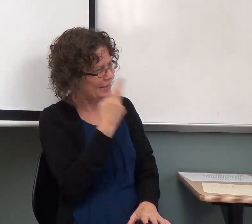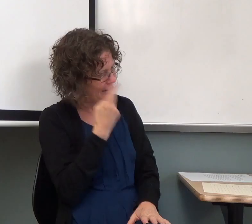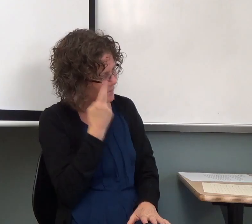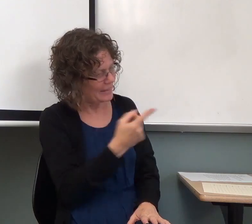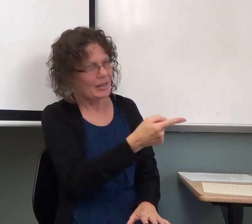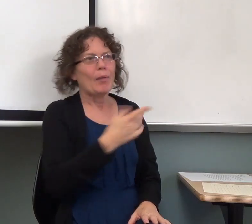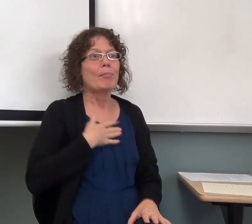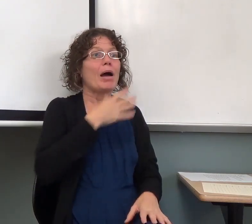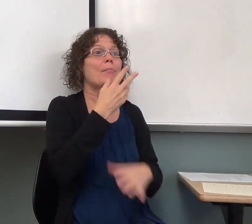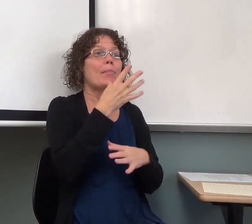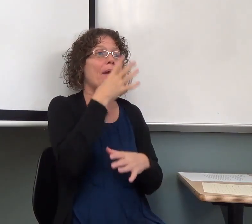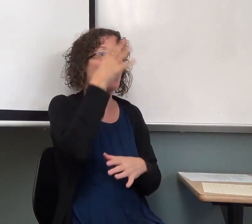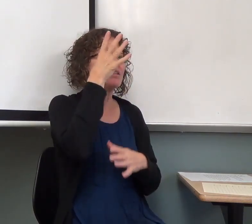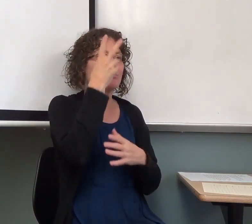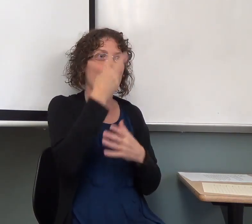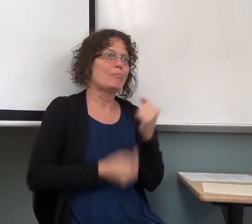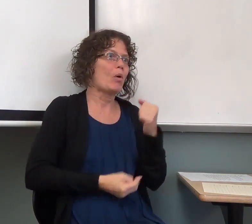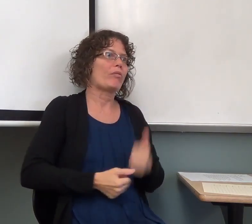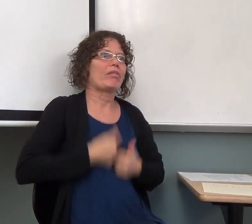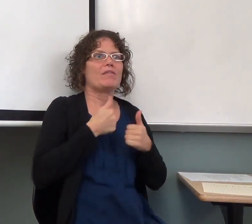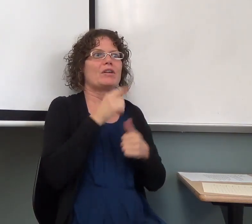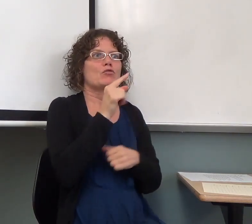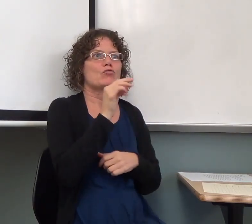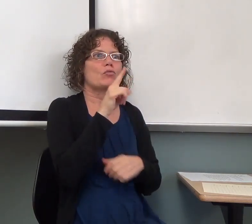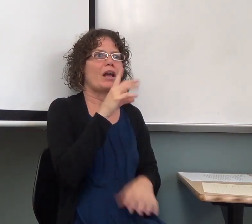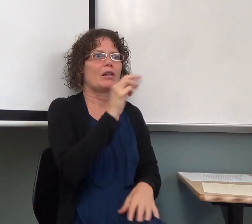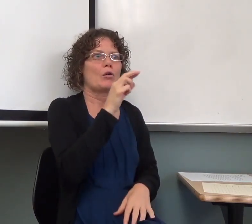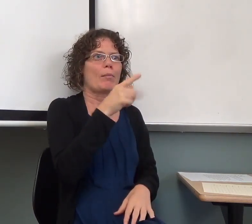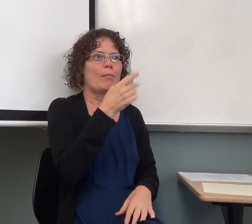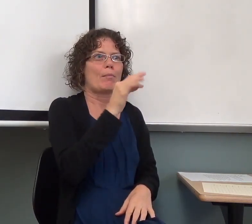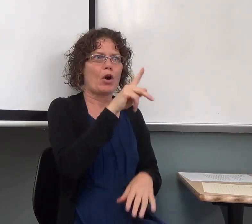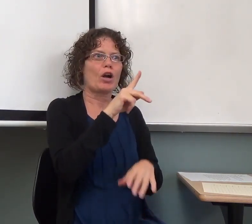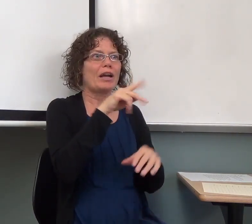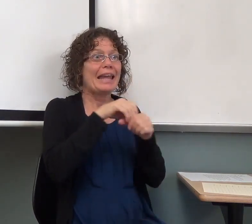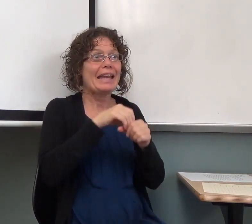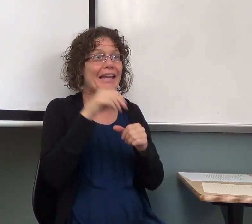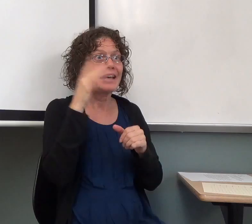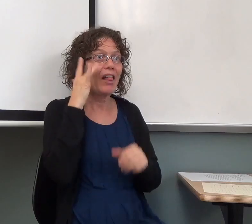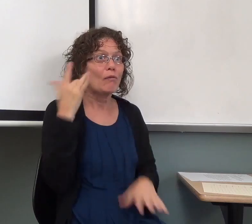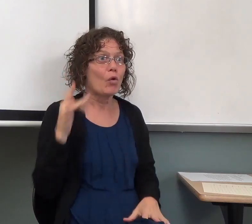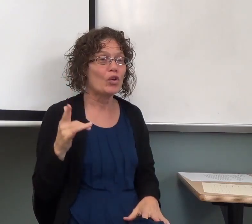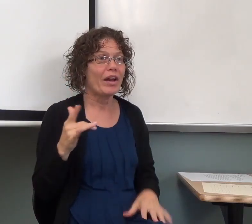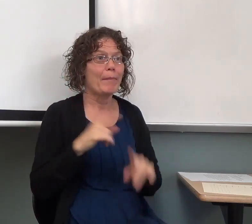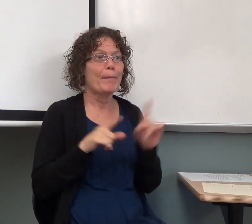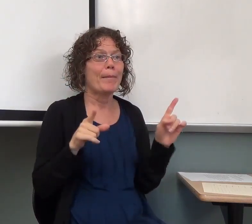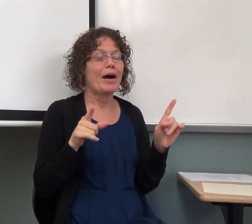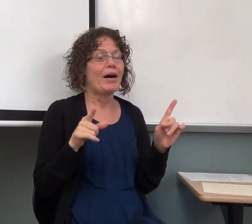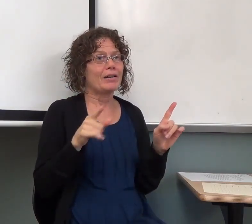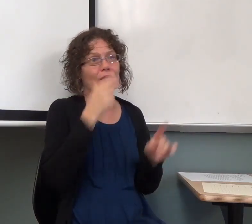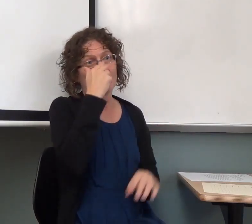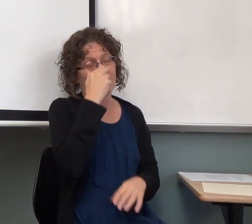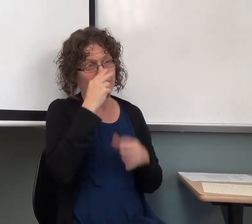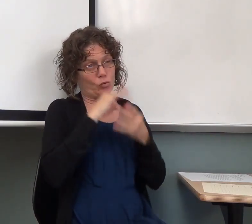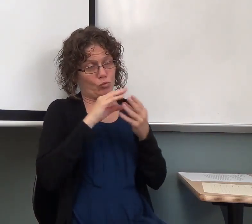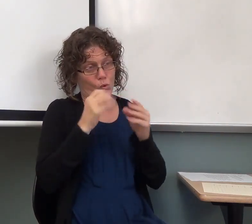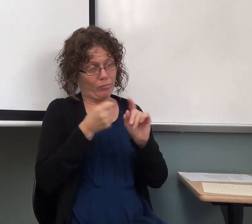parents both live in a trailer park. Oh my gosh, I'm so worried about that. It's in California. But I would say that, the funny story, I'm sorry, this is off track, but